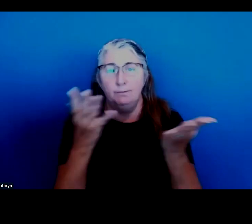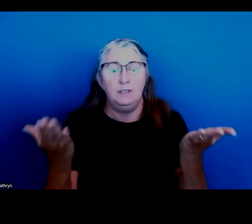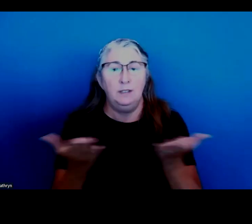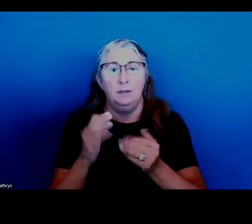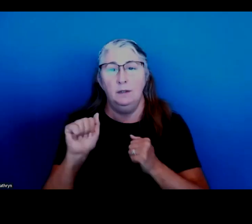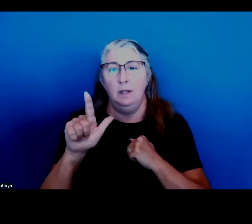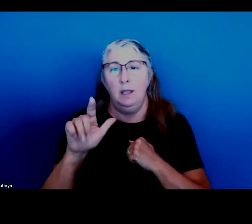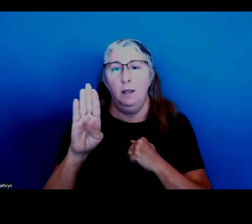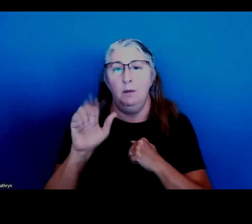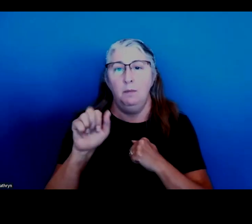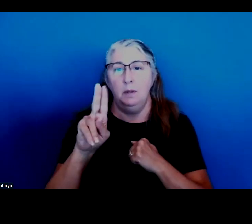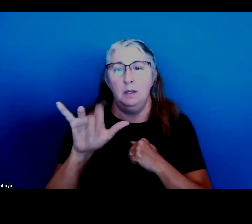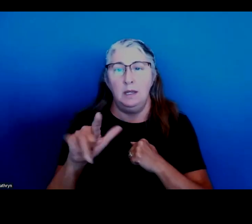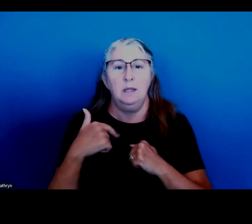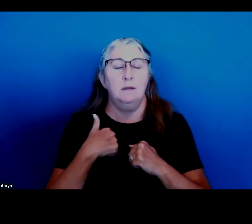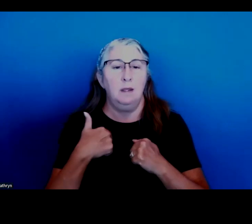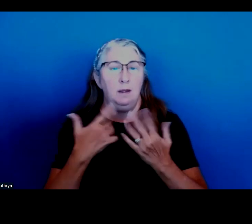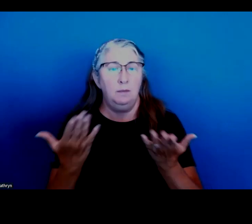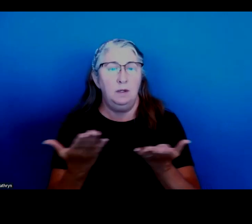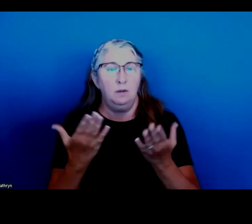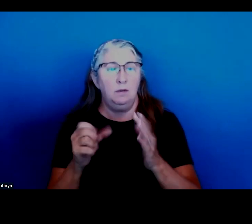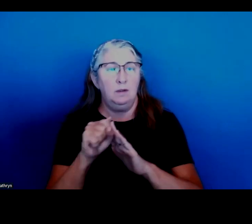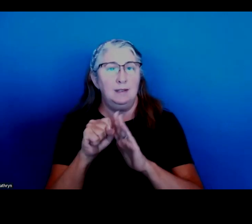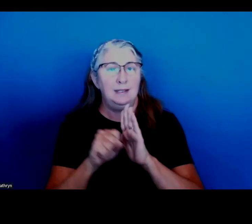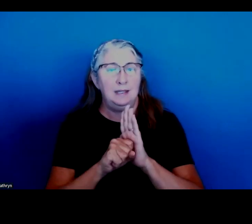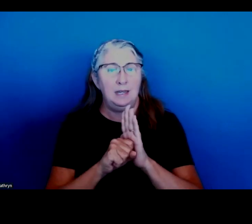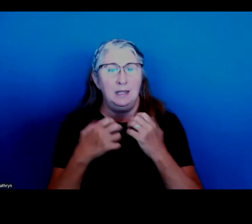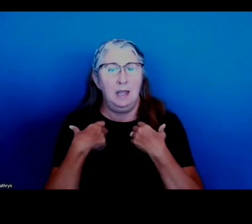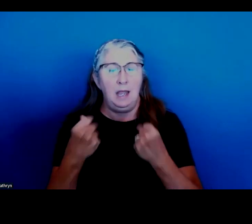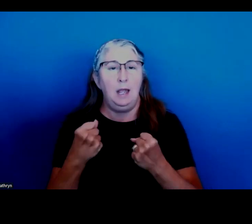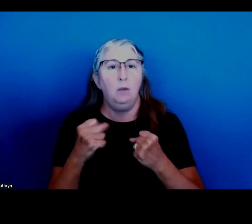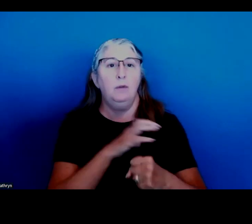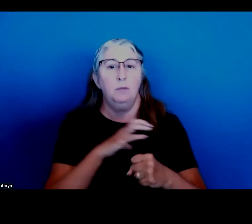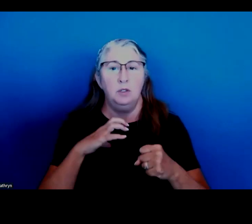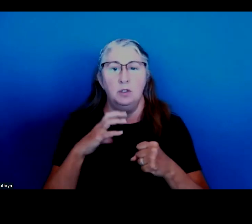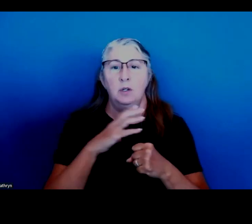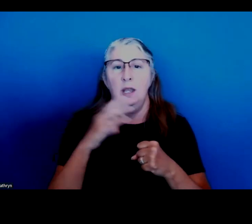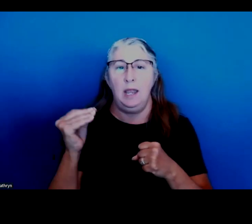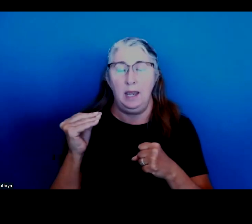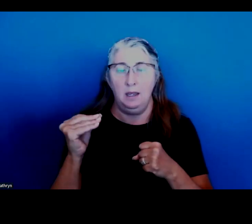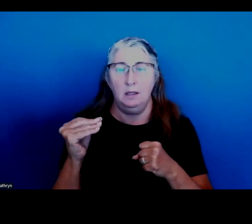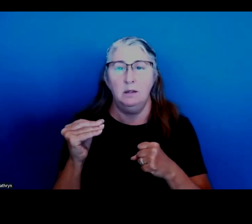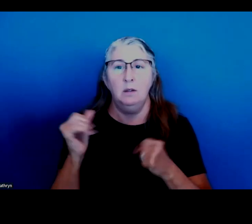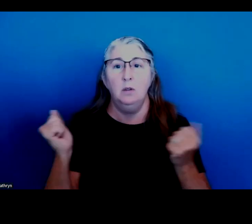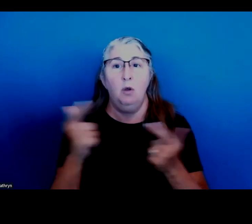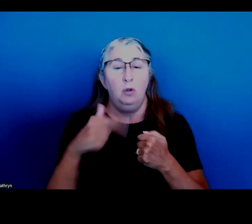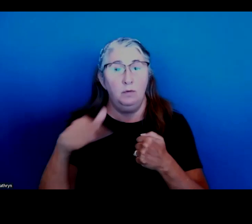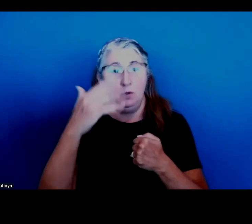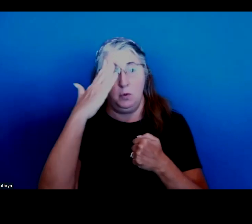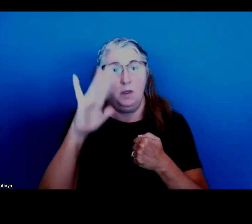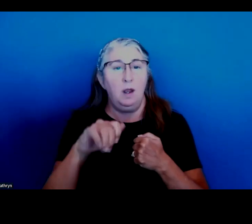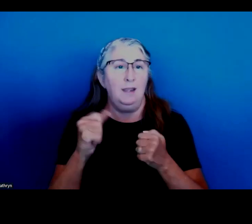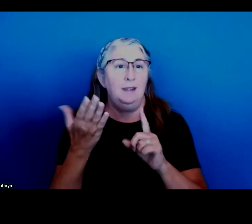the position of being the state's health commissioner. And you'll all know that I was able to convince